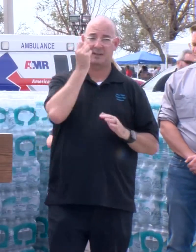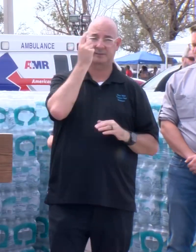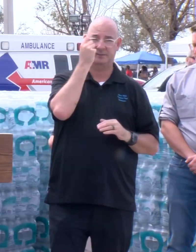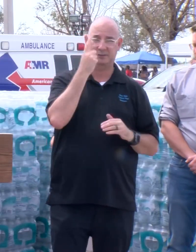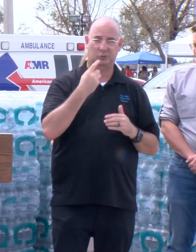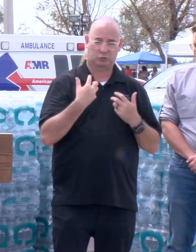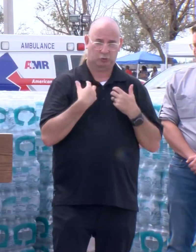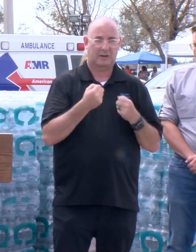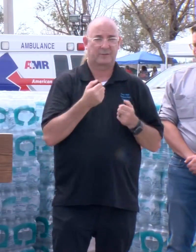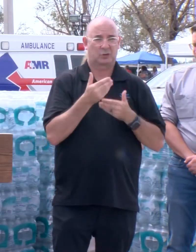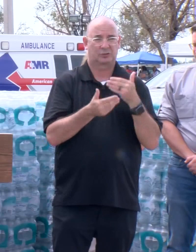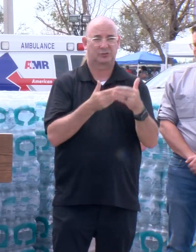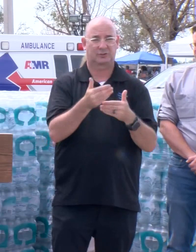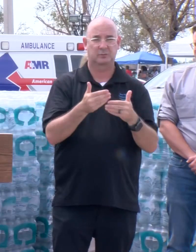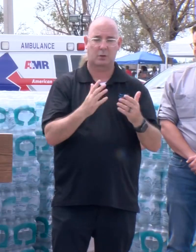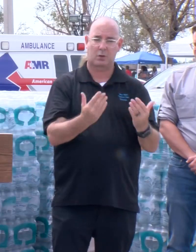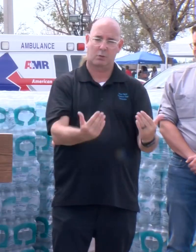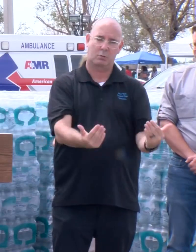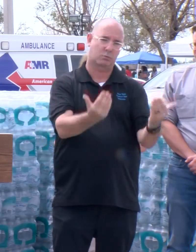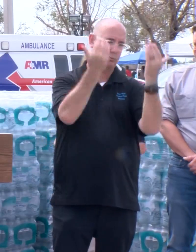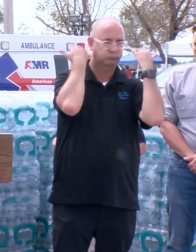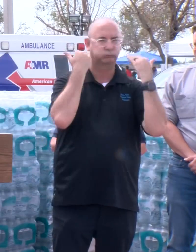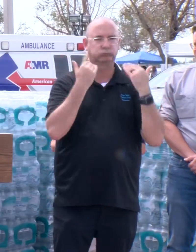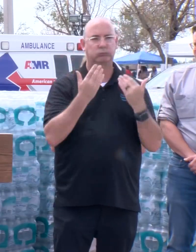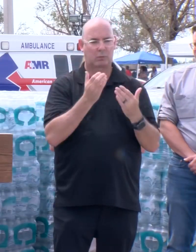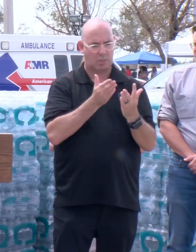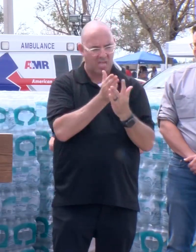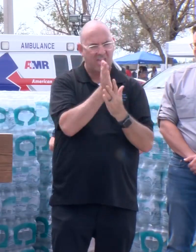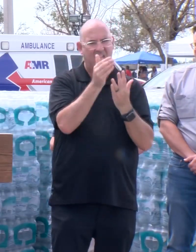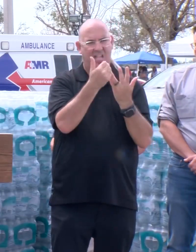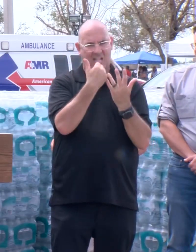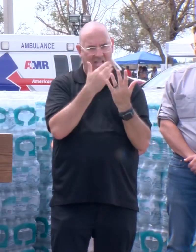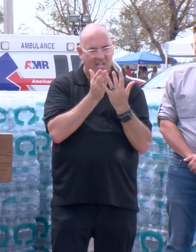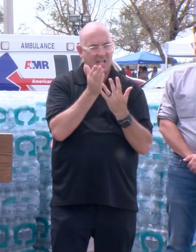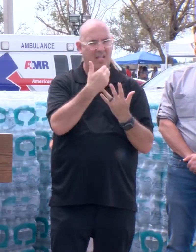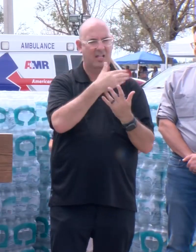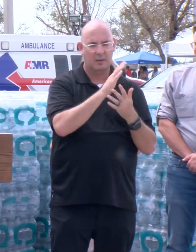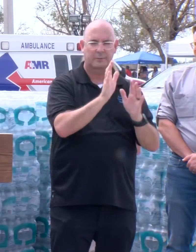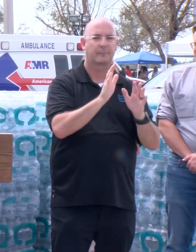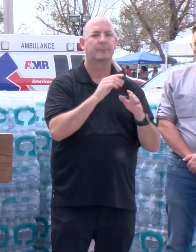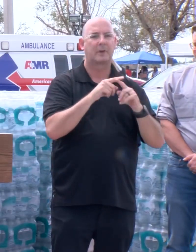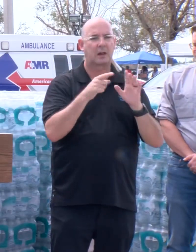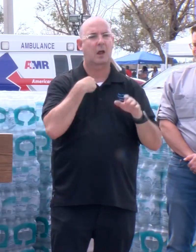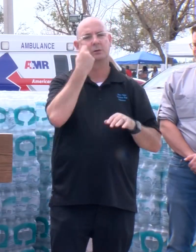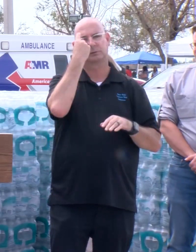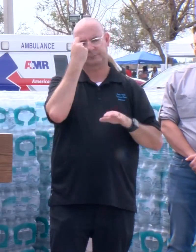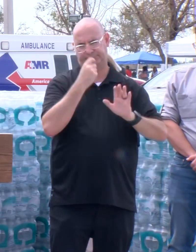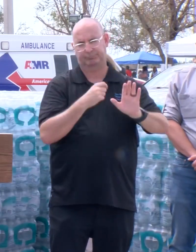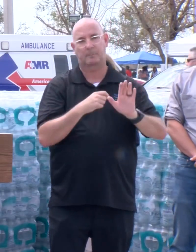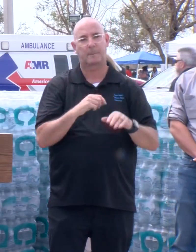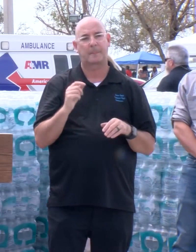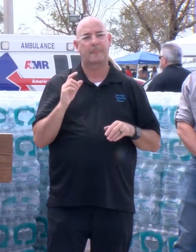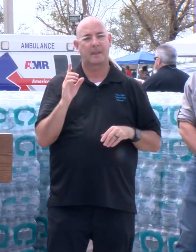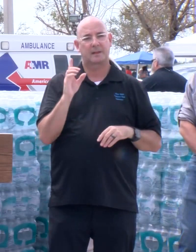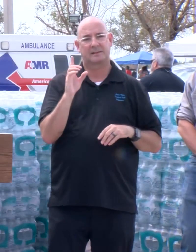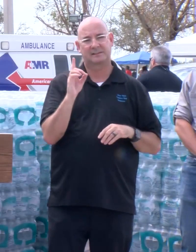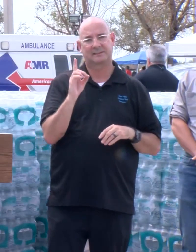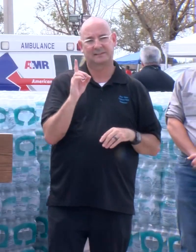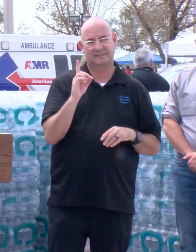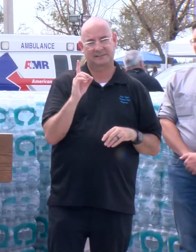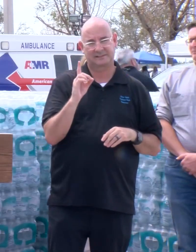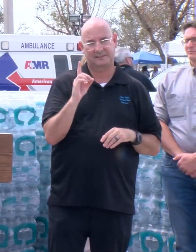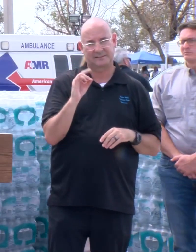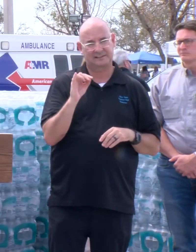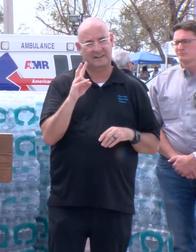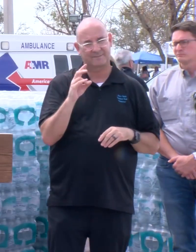may be very overwhelming. Please know that the division, along with your local, state, and federal partners, will be